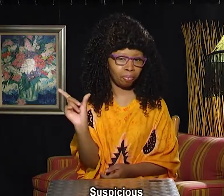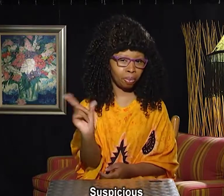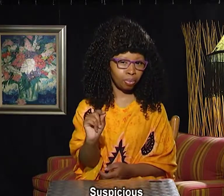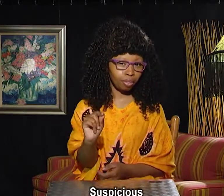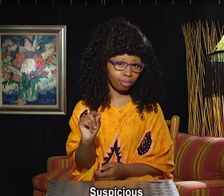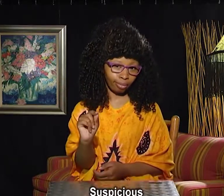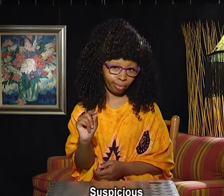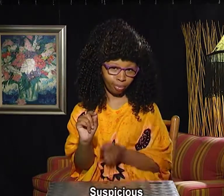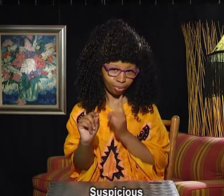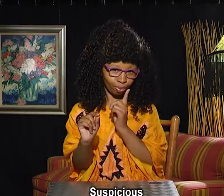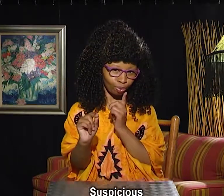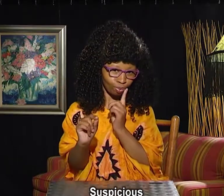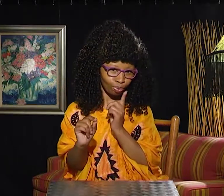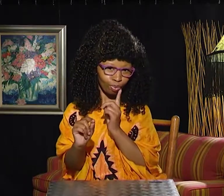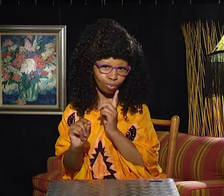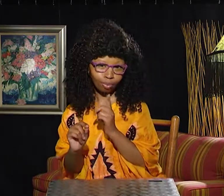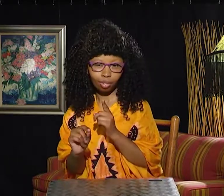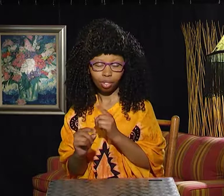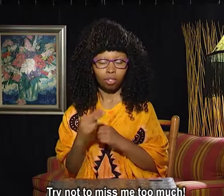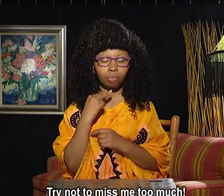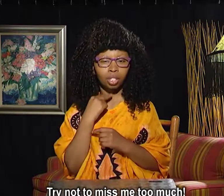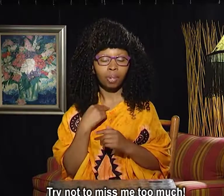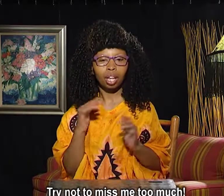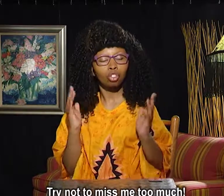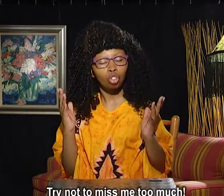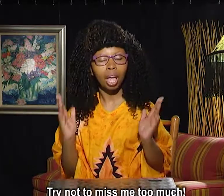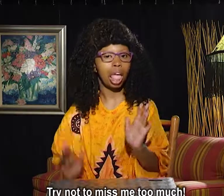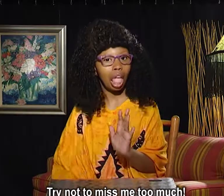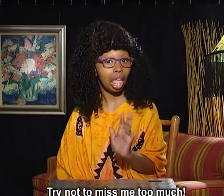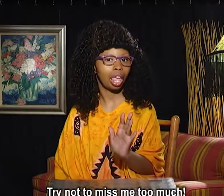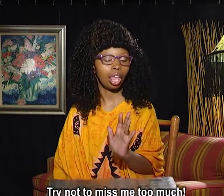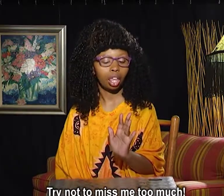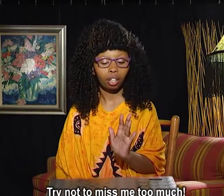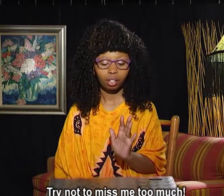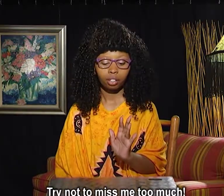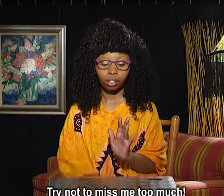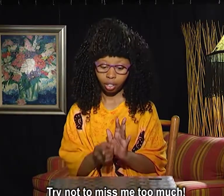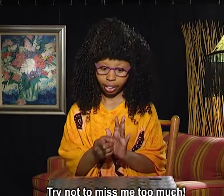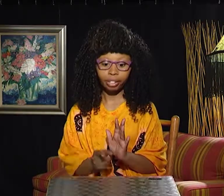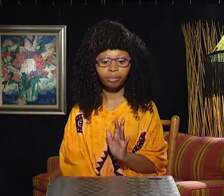Suspicious. Try not to miss me too much.